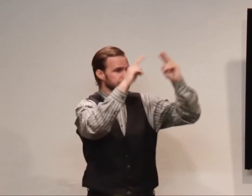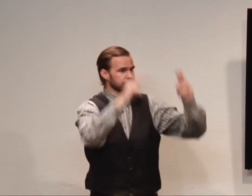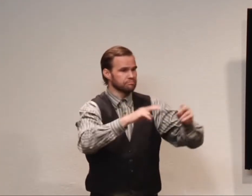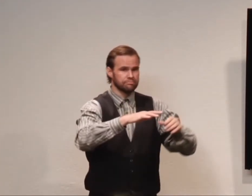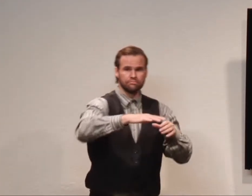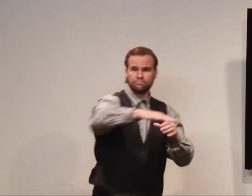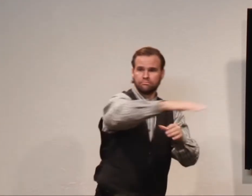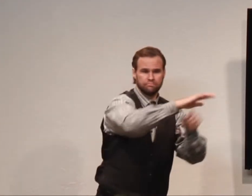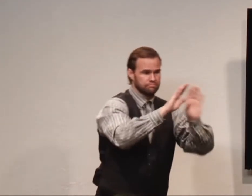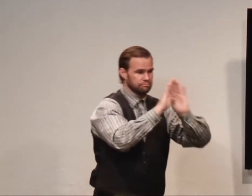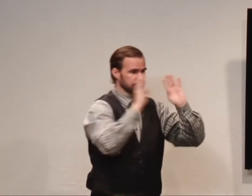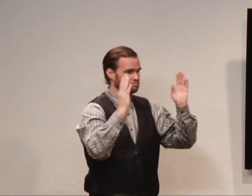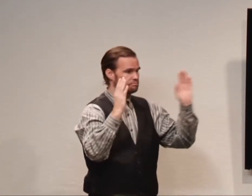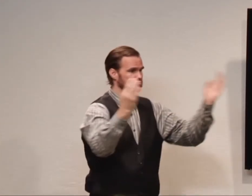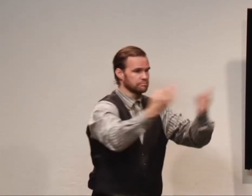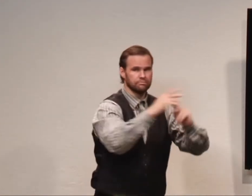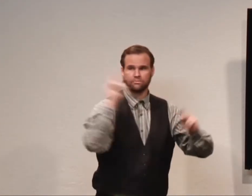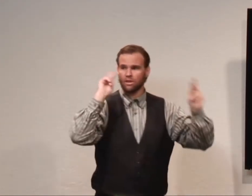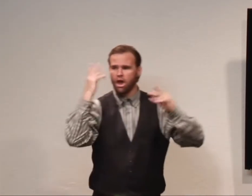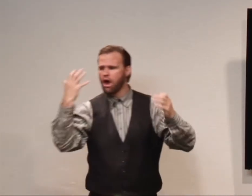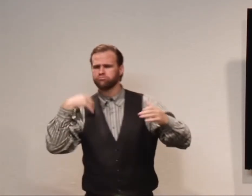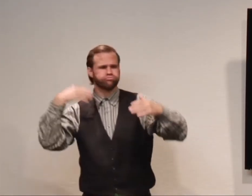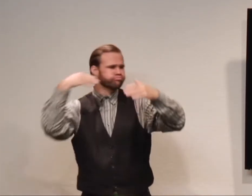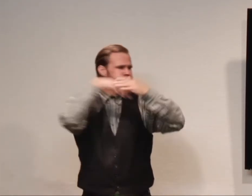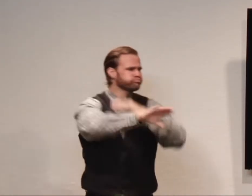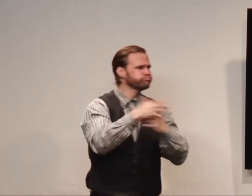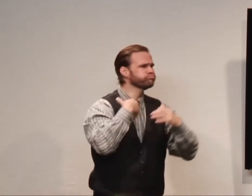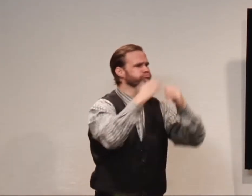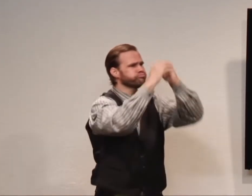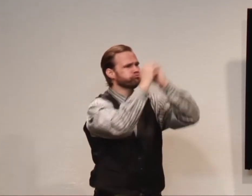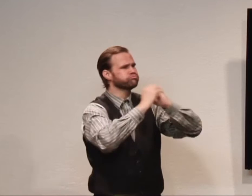So in the Old Testament,